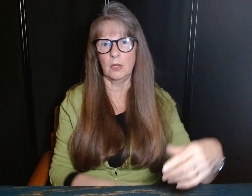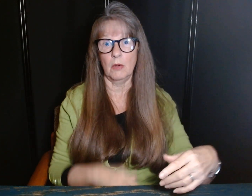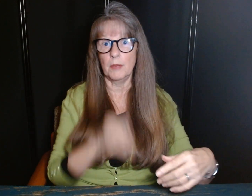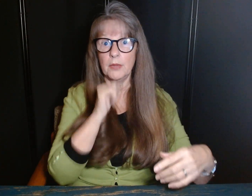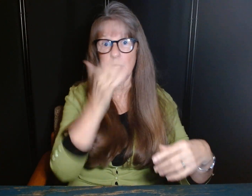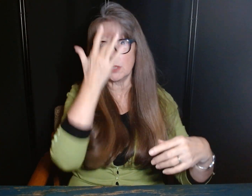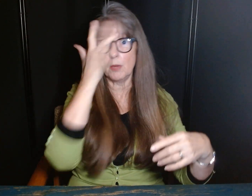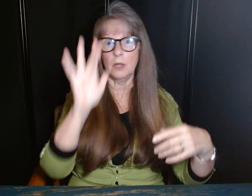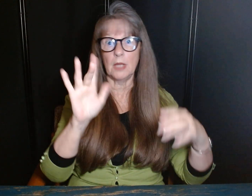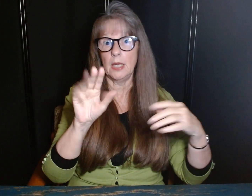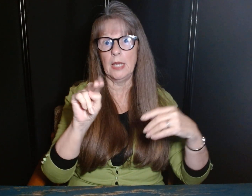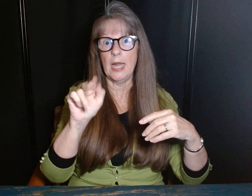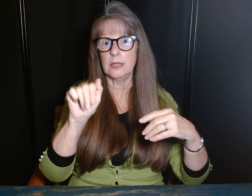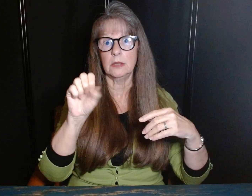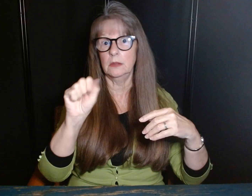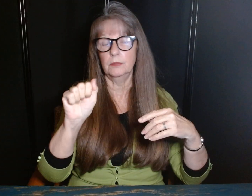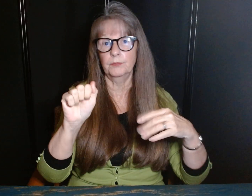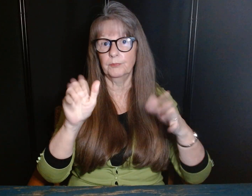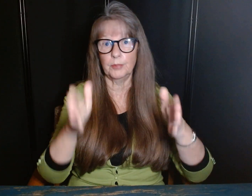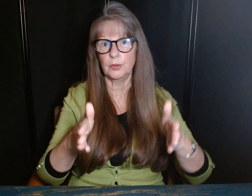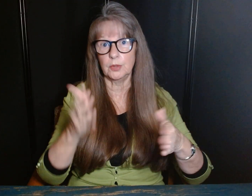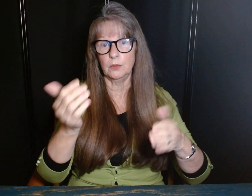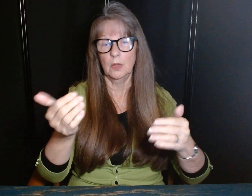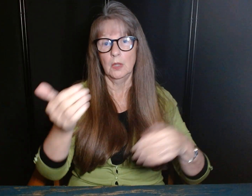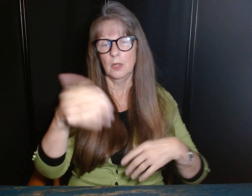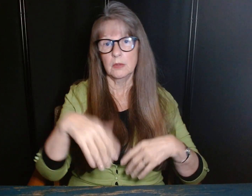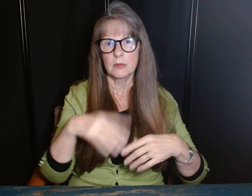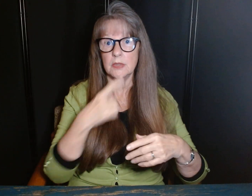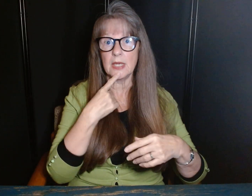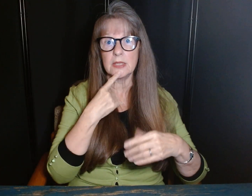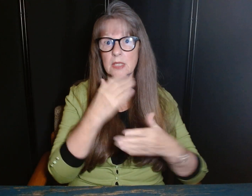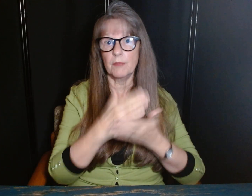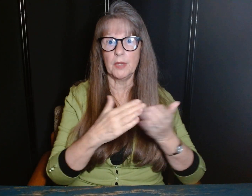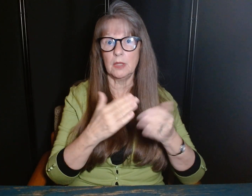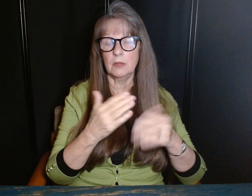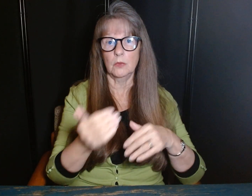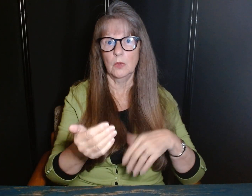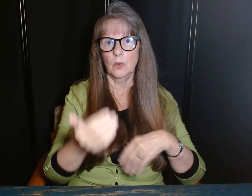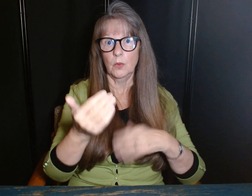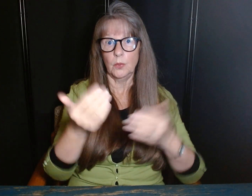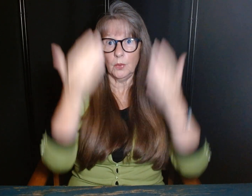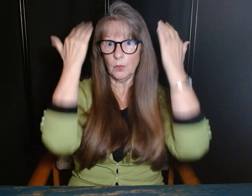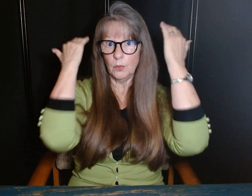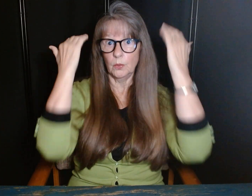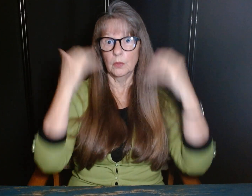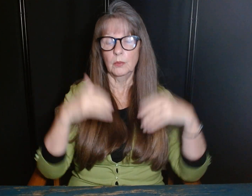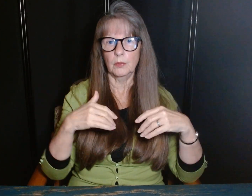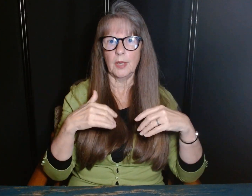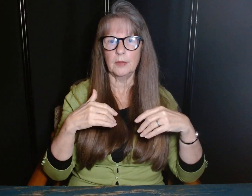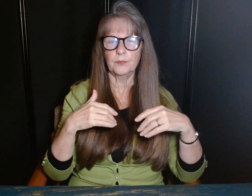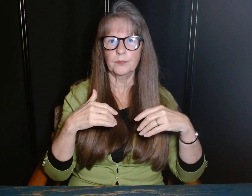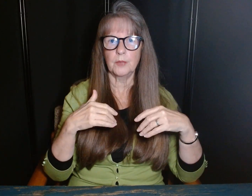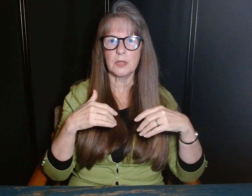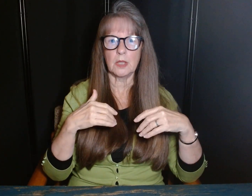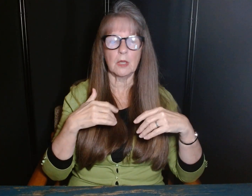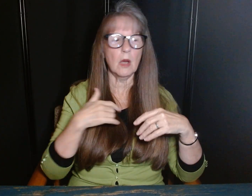not that smart. That NASA person said something and whoo, right? But it's like, oh